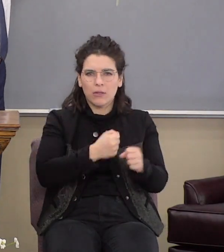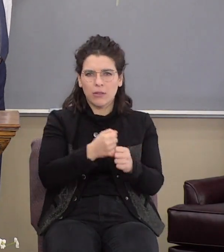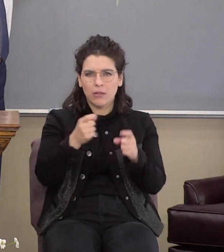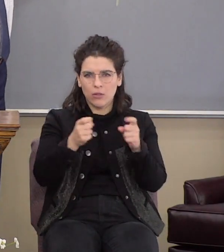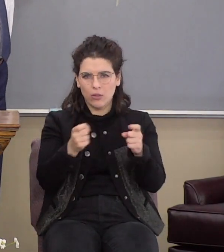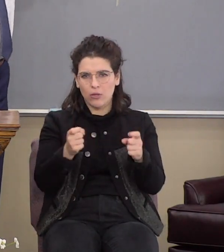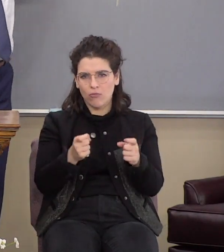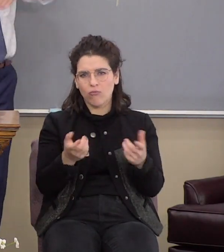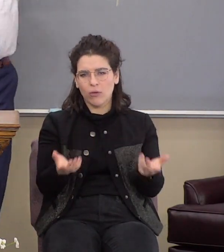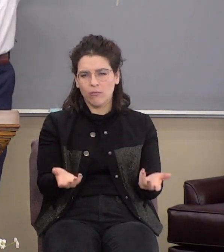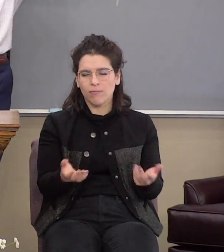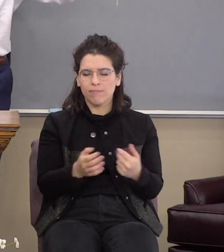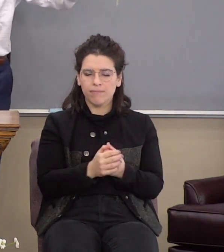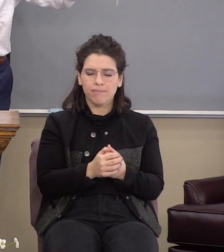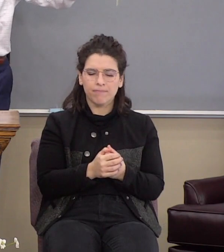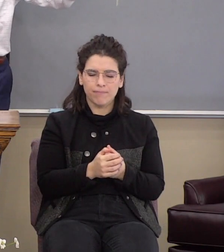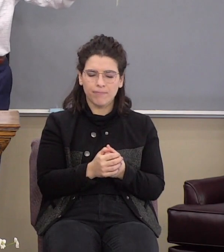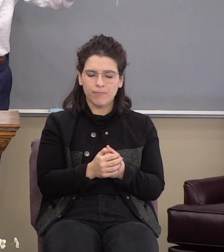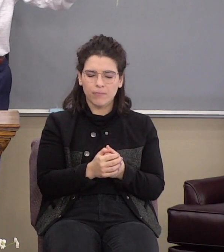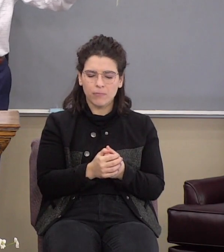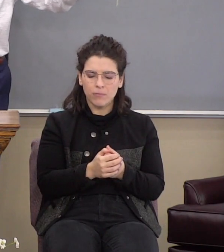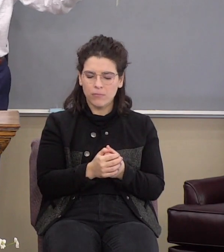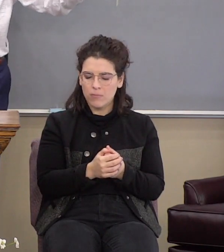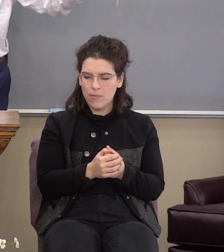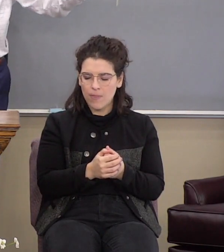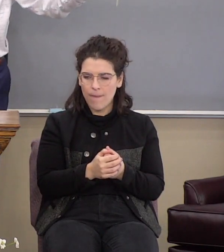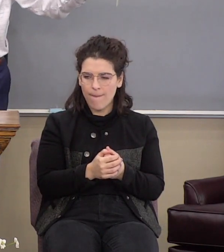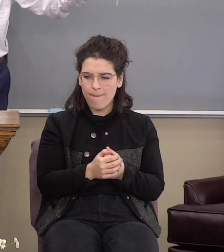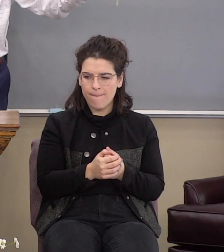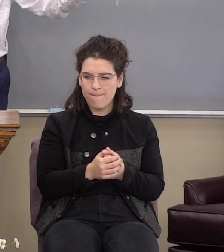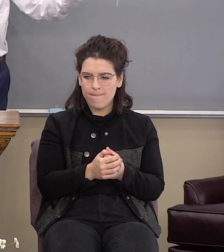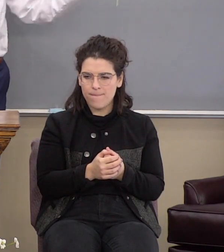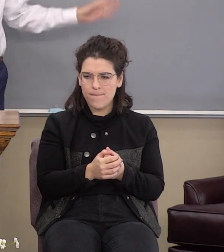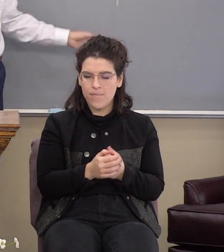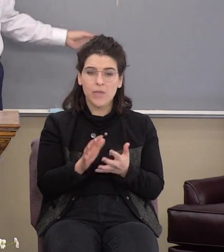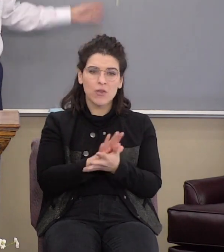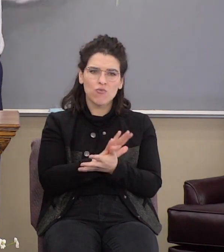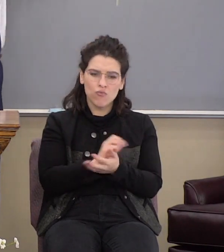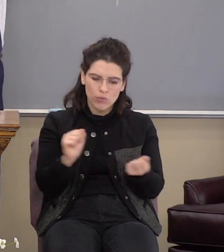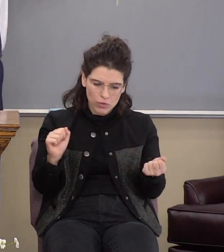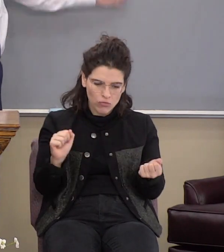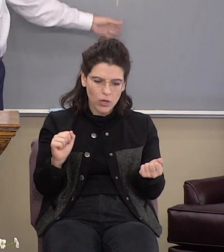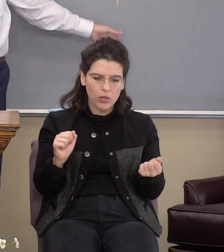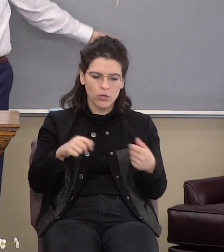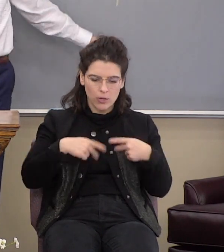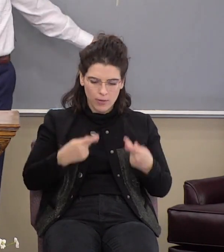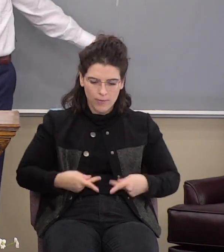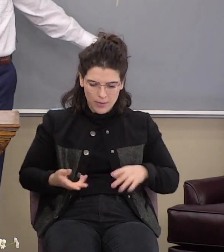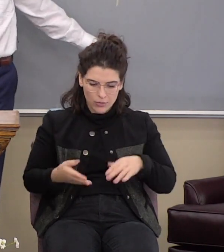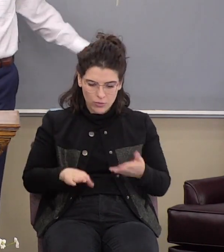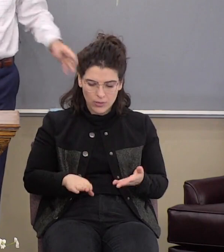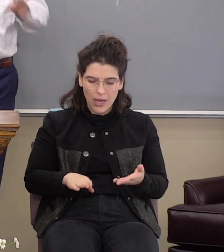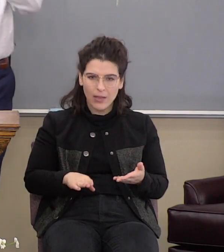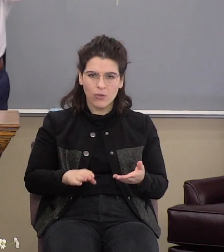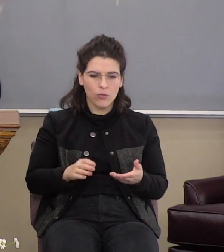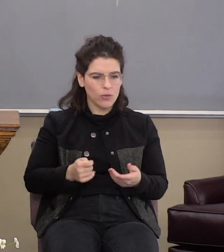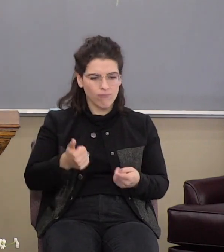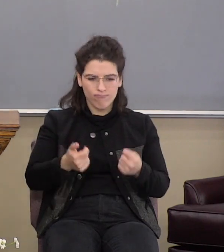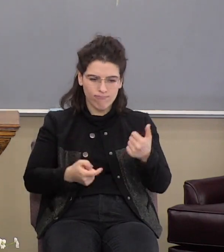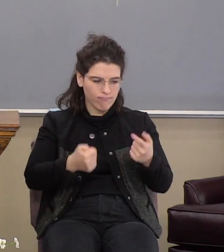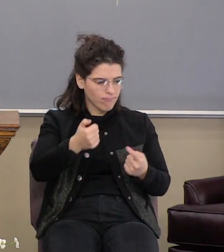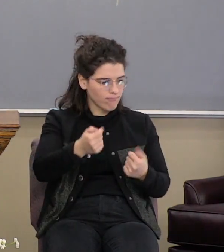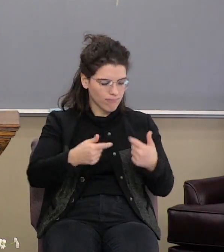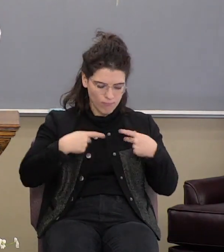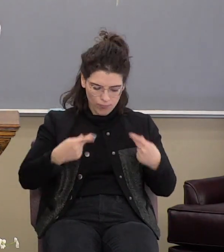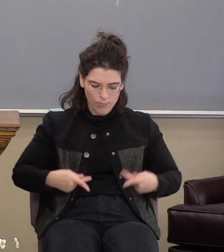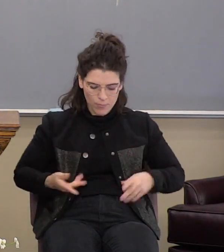The elimination of physical death happens after the Great White Throne. So, on